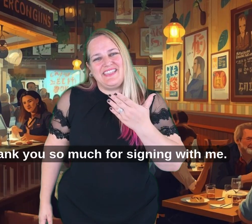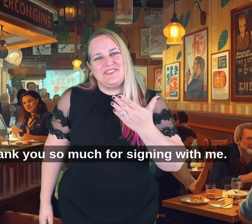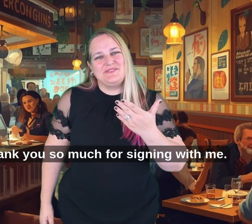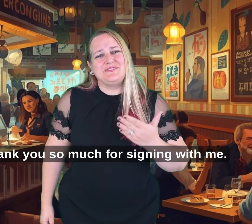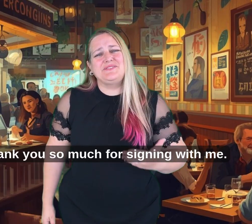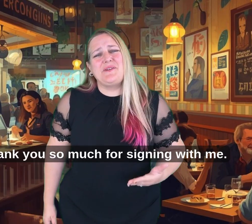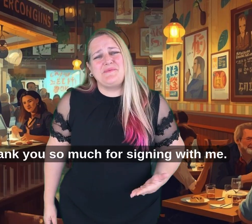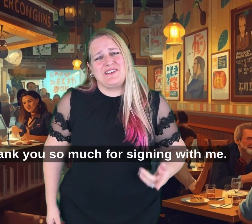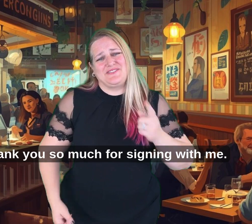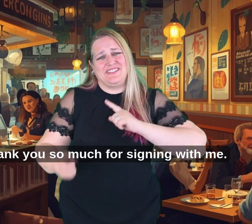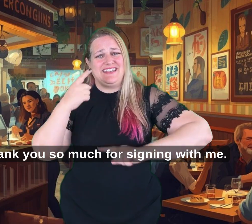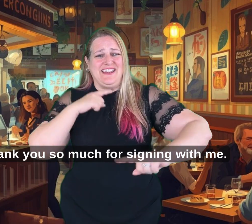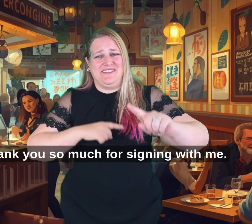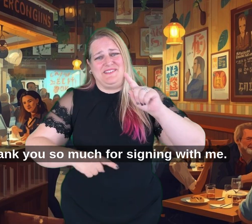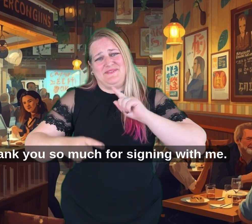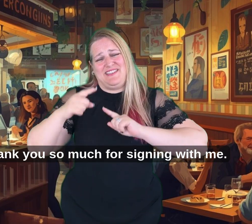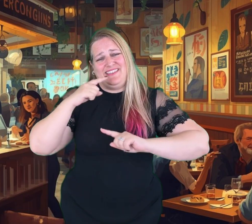Thank you so much for signing with me.